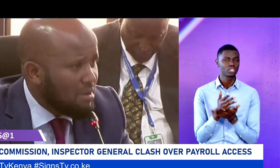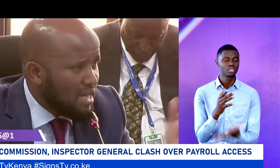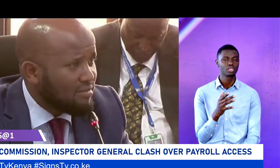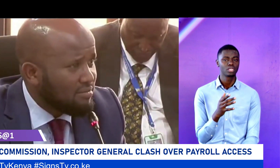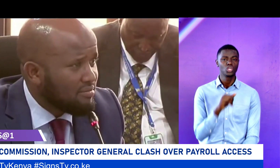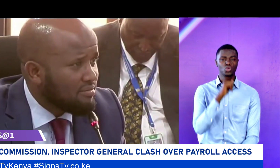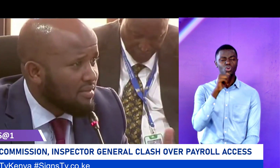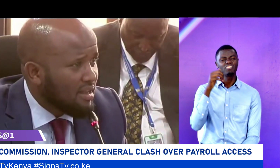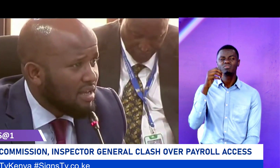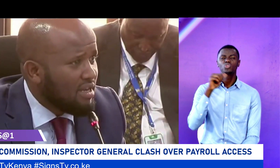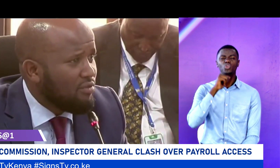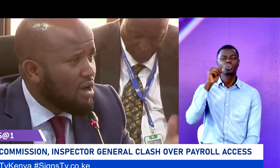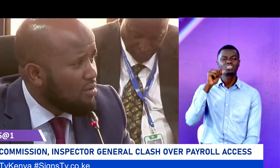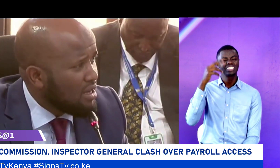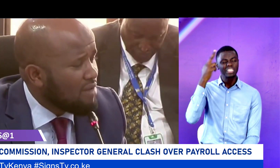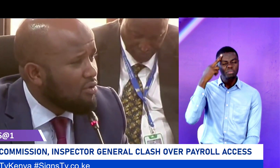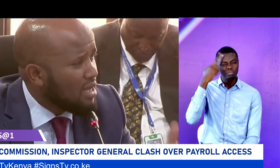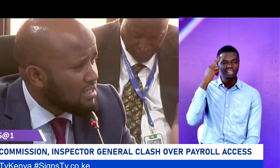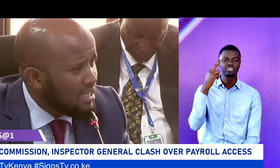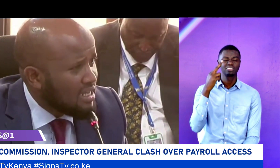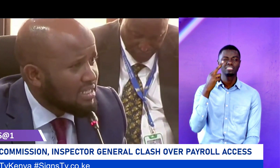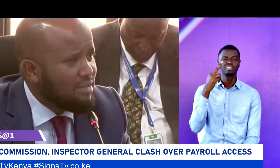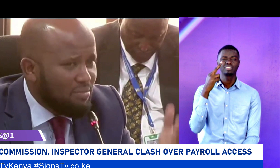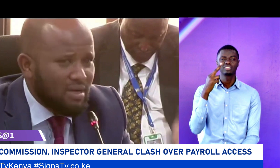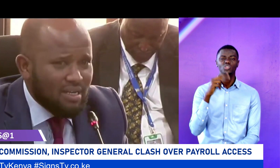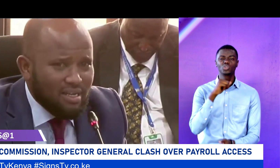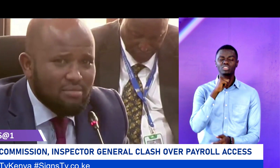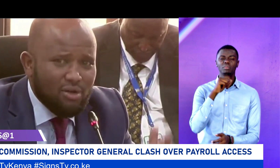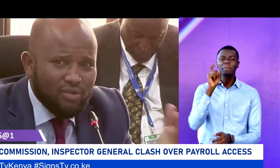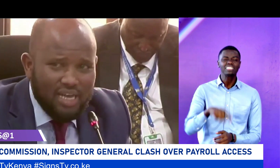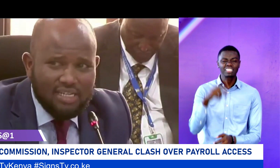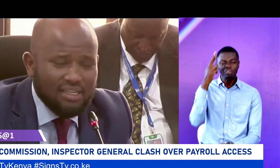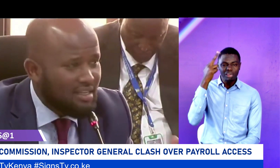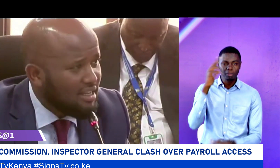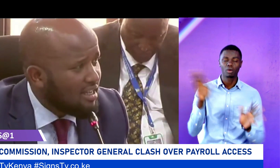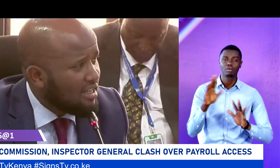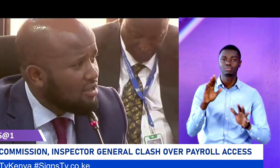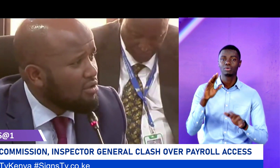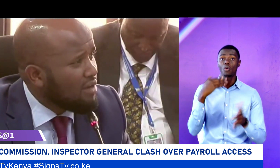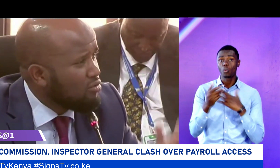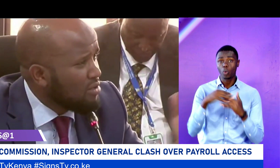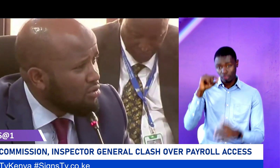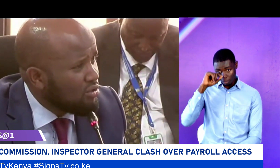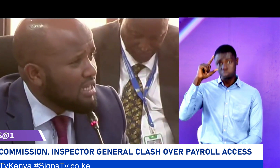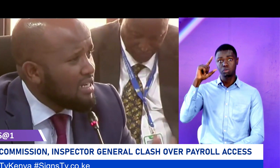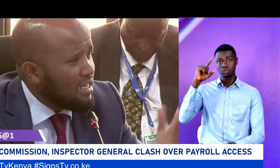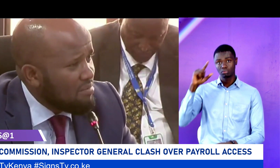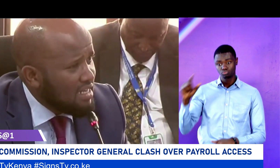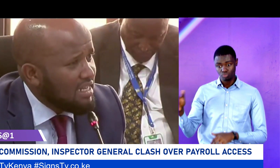remember. Even if you are woken up from your sleep in the middle of the night, you don't have to be recruited, reminded,